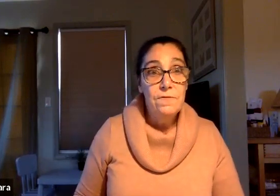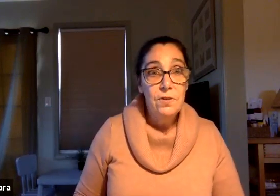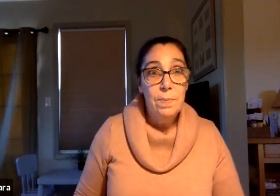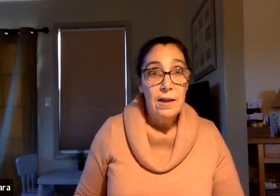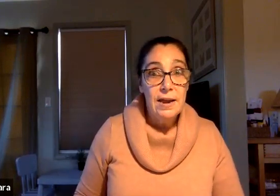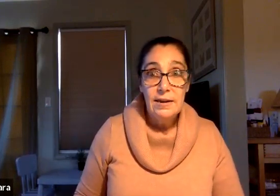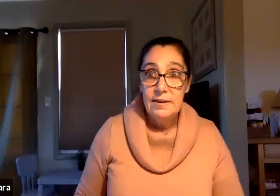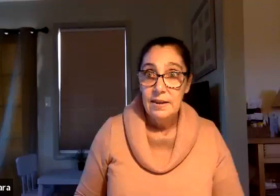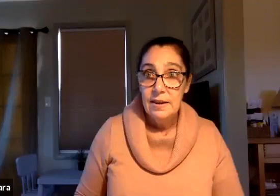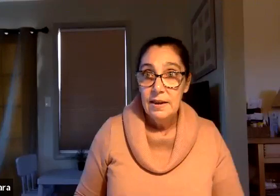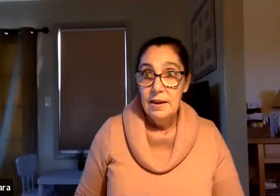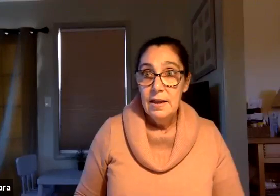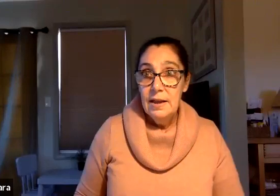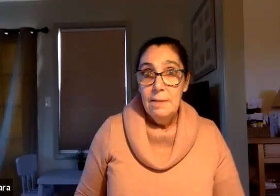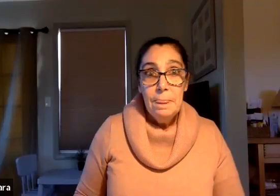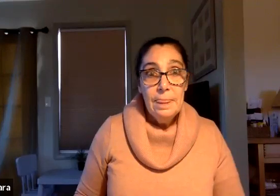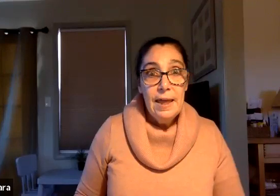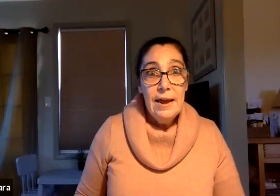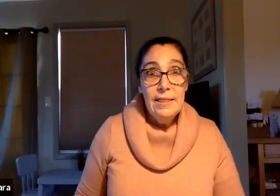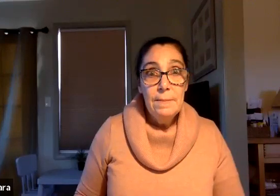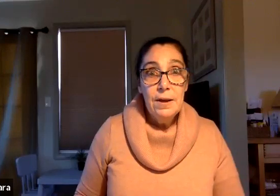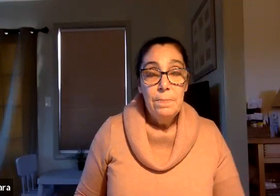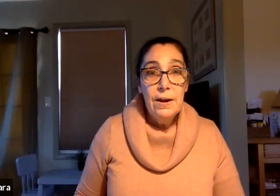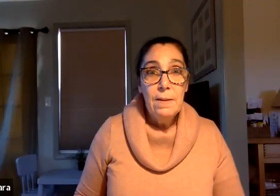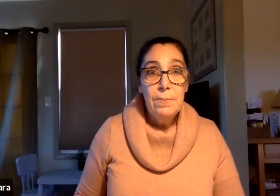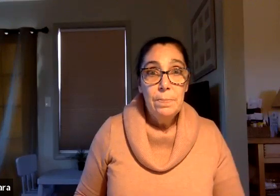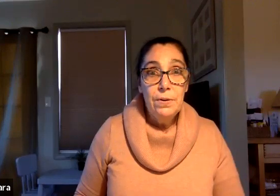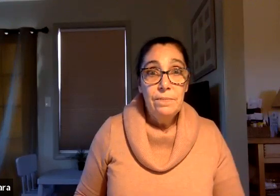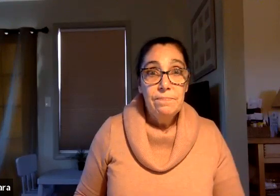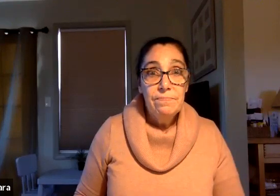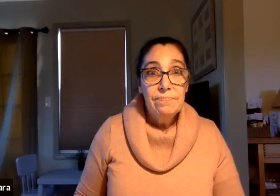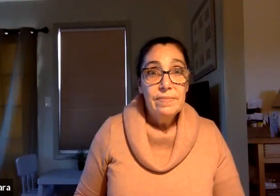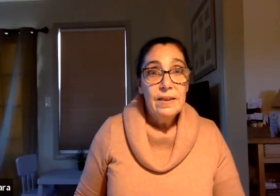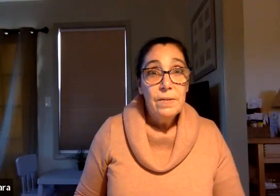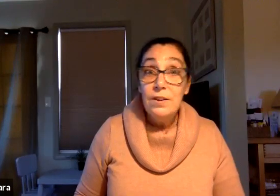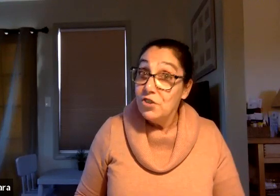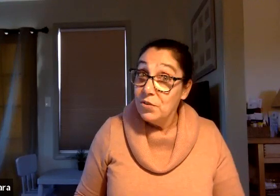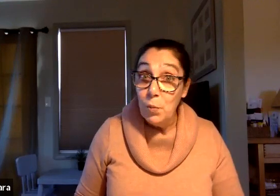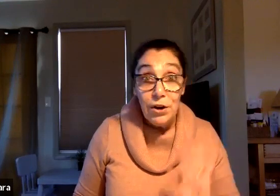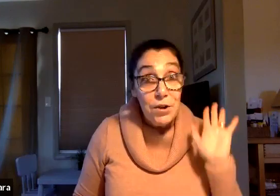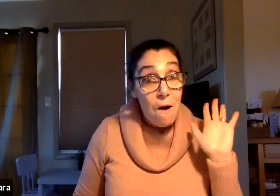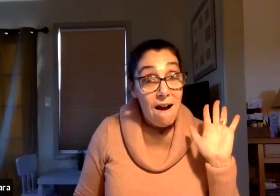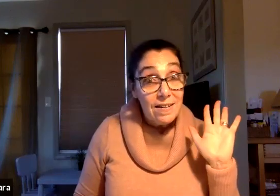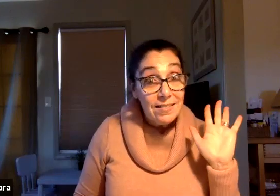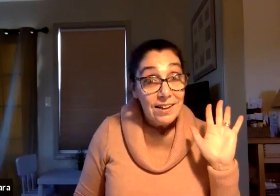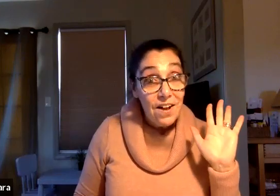the spotlight and then I'm going to pick on people just where you are. That's all.